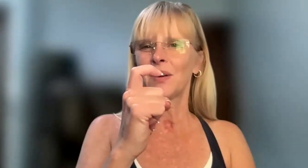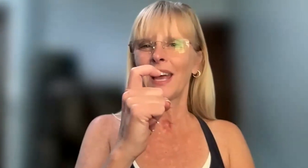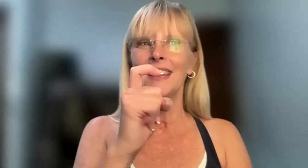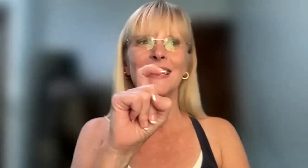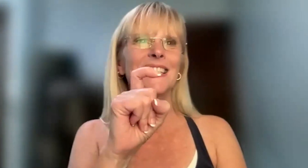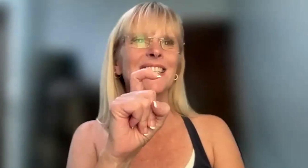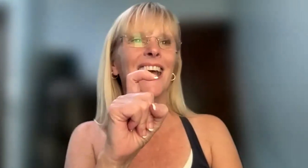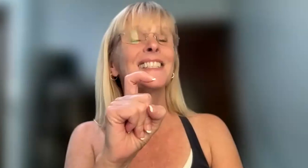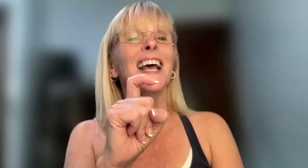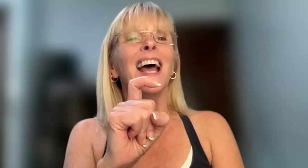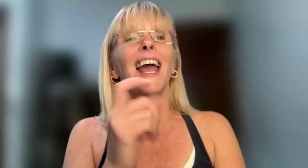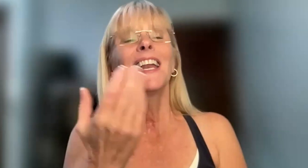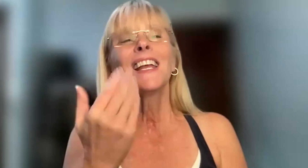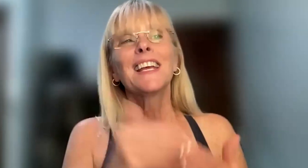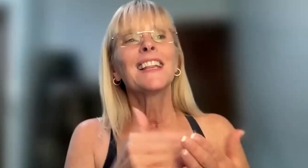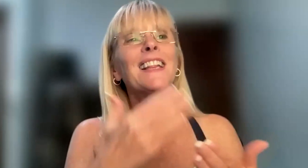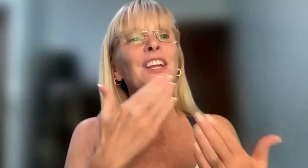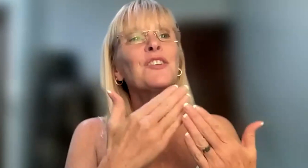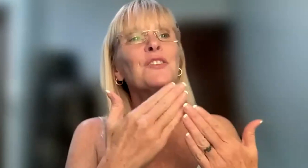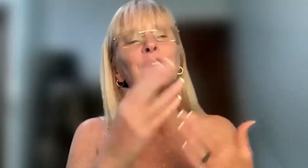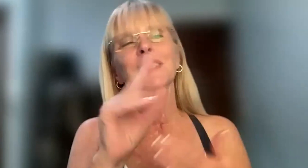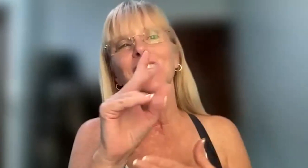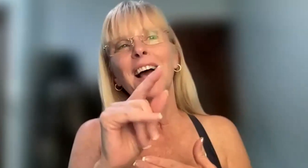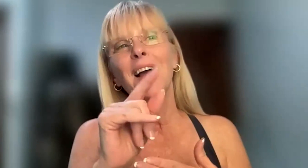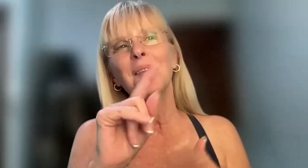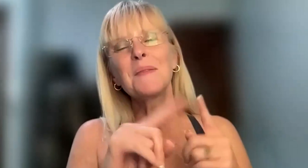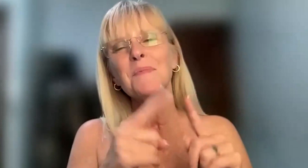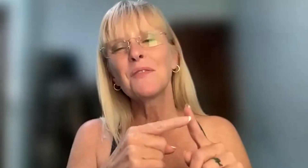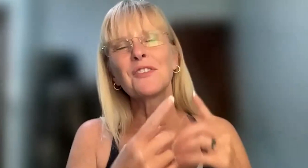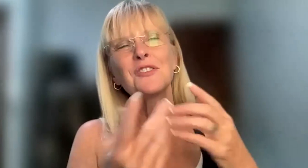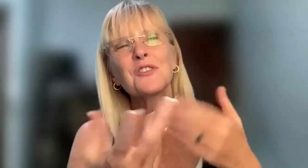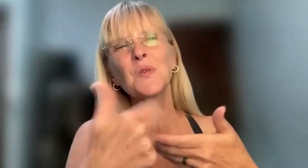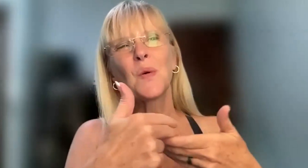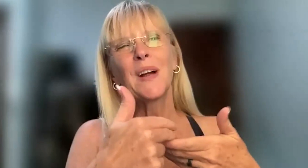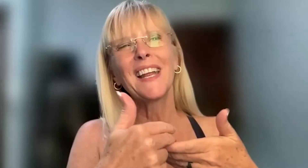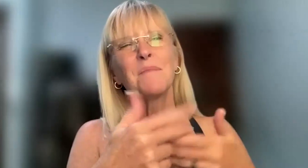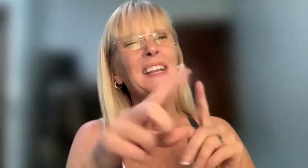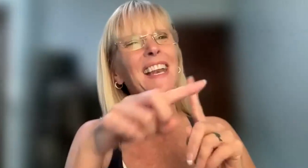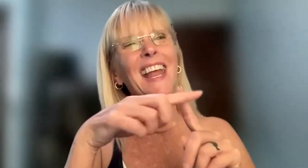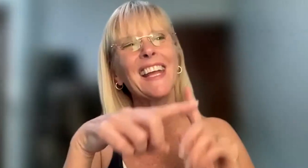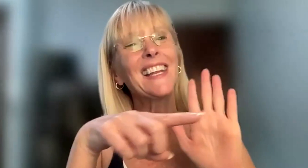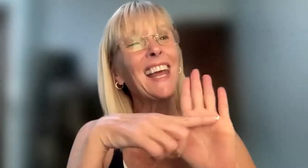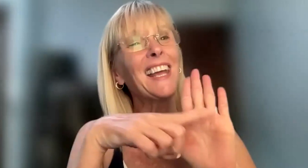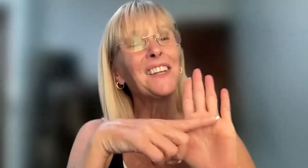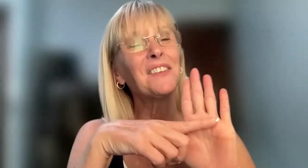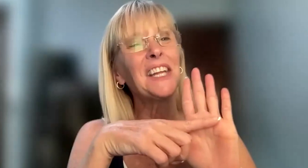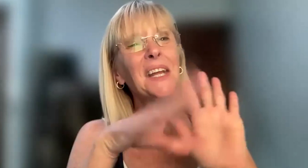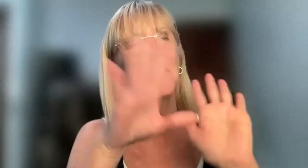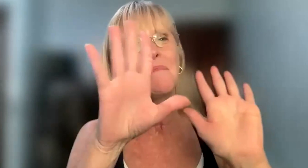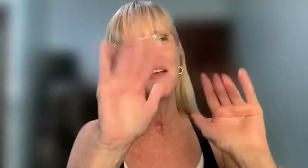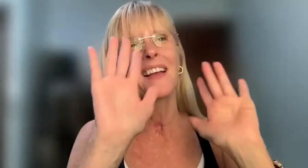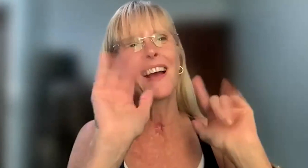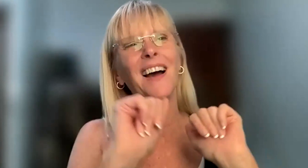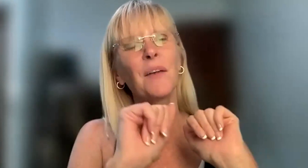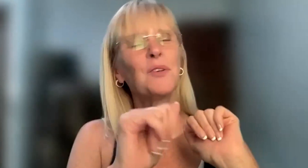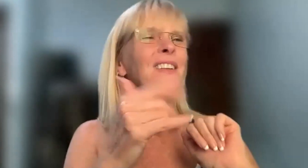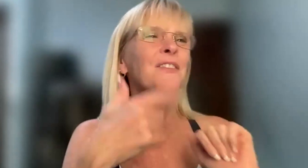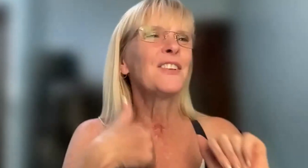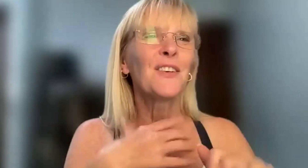okay? This is X. And again, thank you TikTok people for joining, but negativity, if you don't